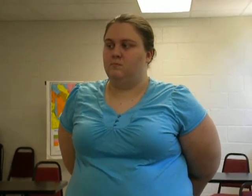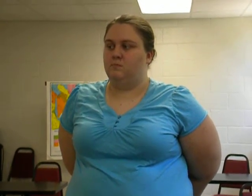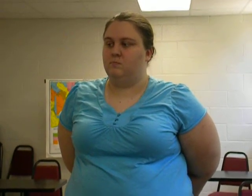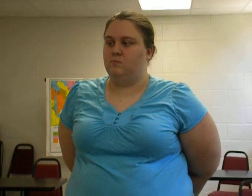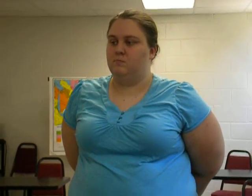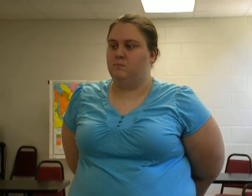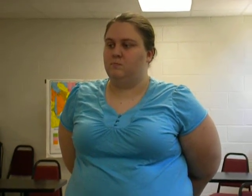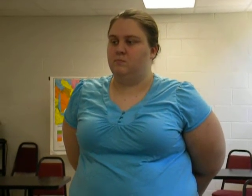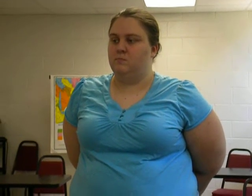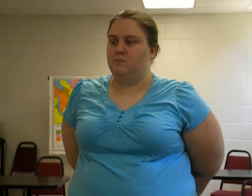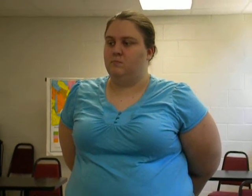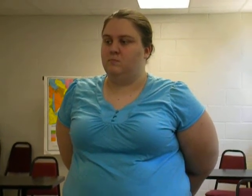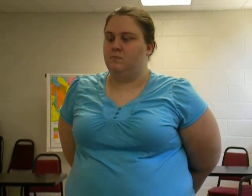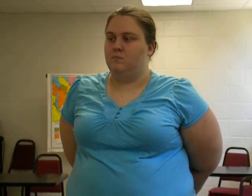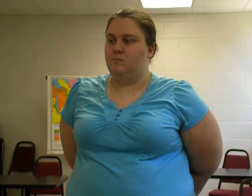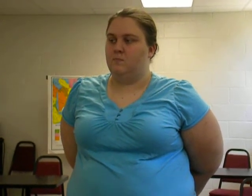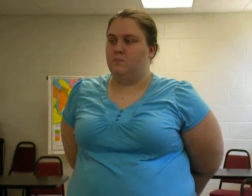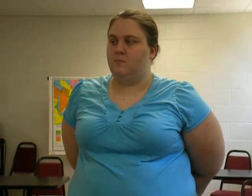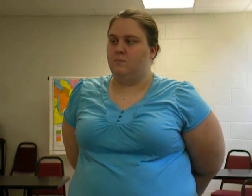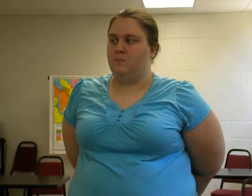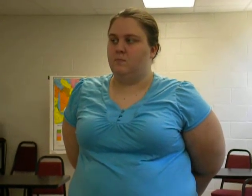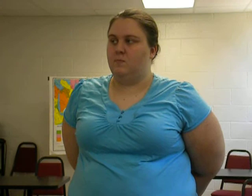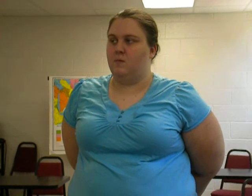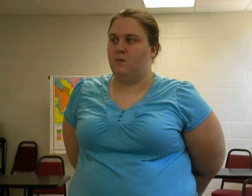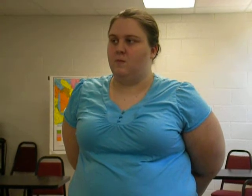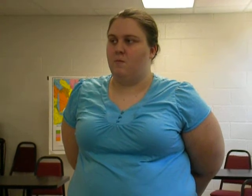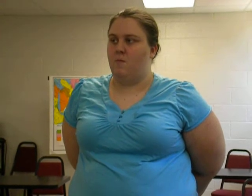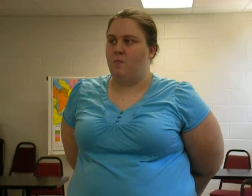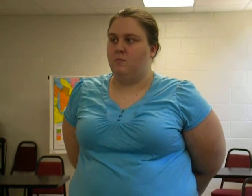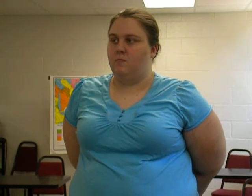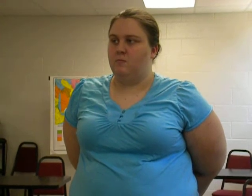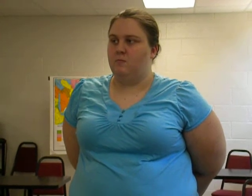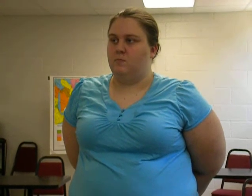it's the first time we really get control of one of these mysterious things.